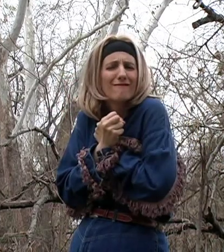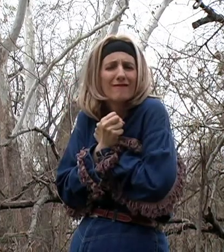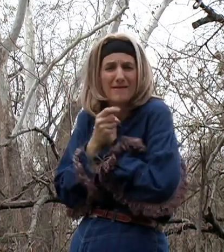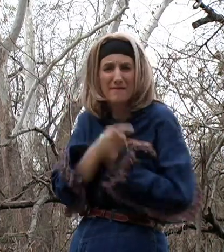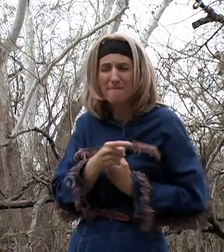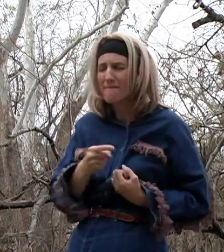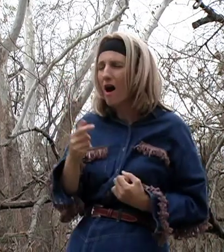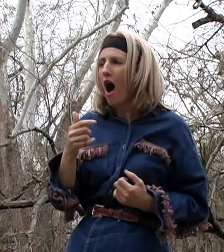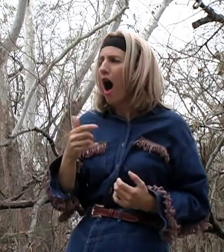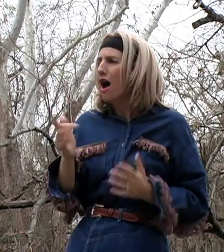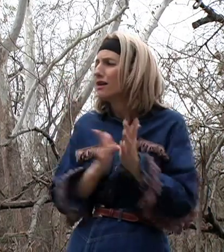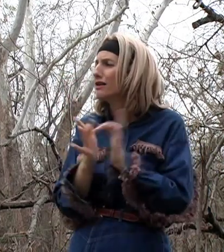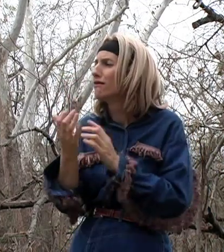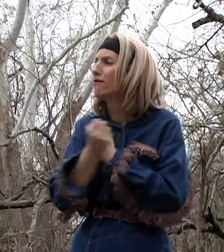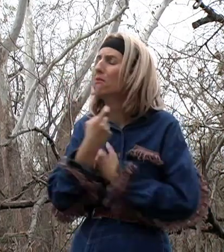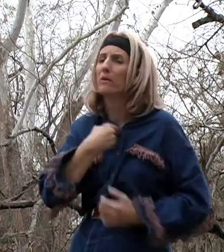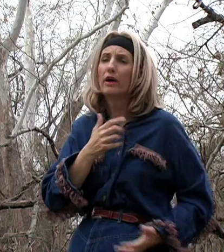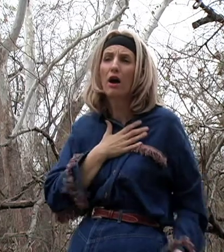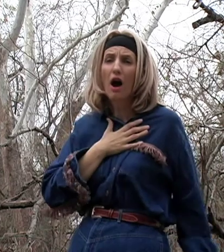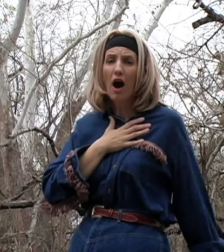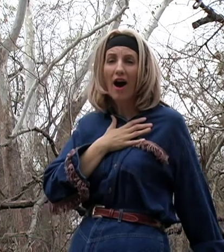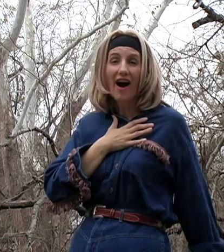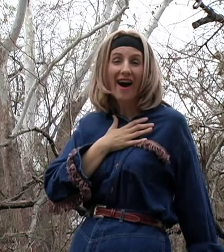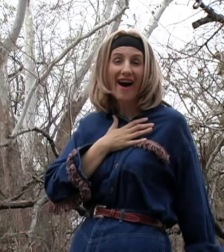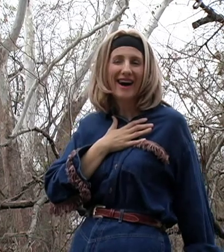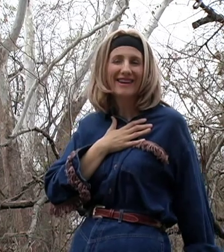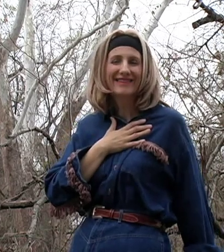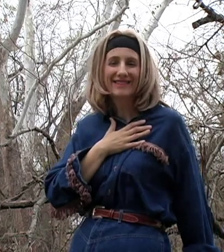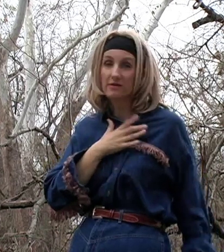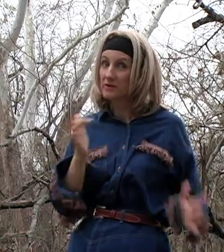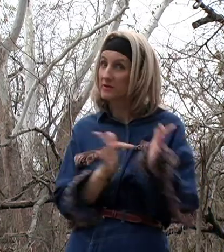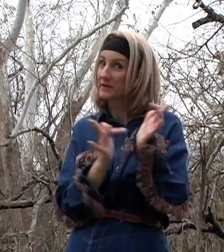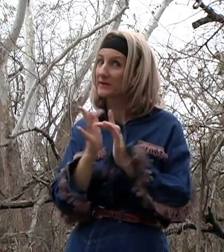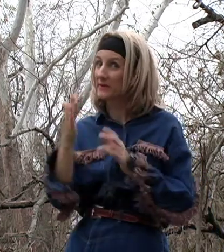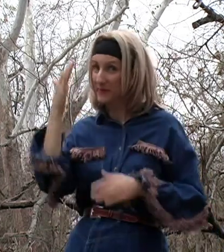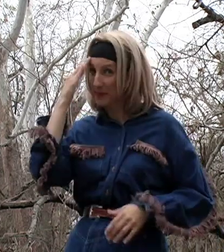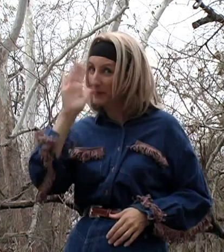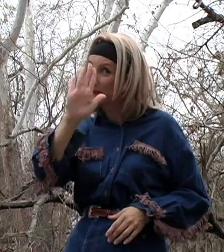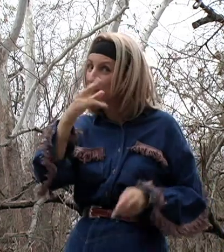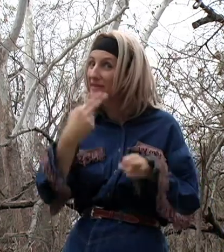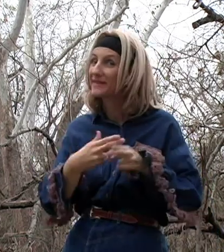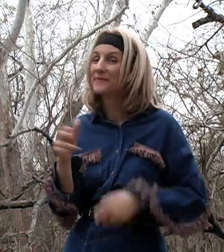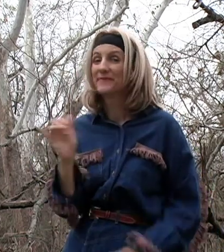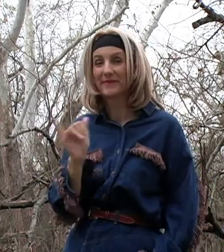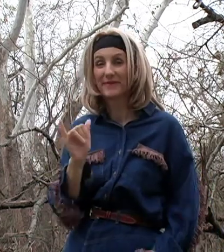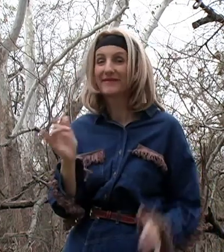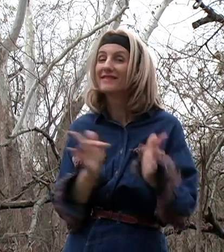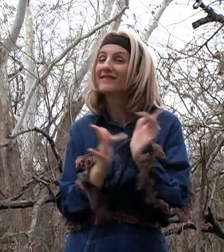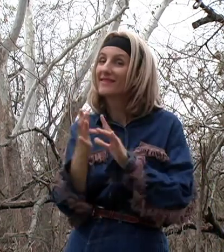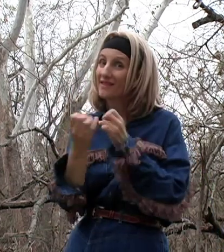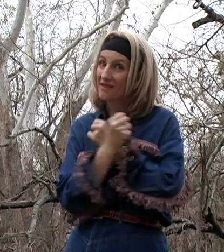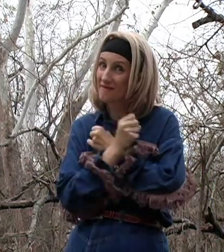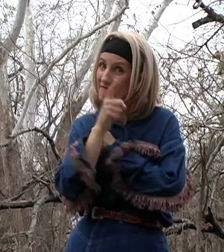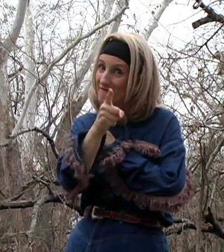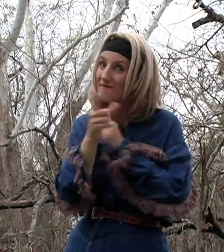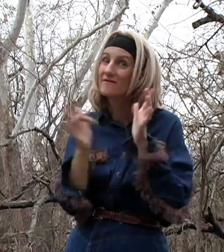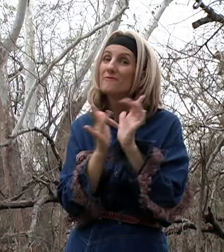Jesus loved him. He said, Jesus loves me. Jesus knows your name too, and Jesus loves